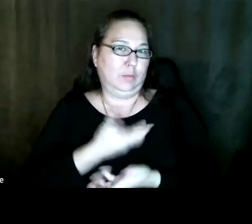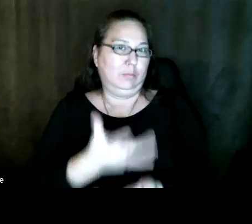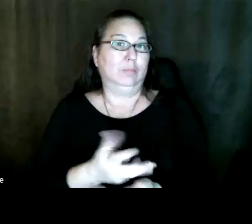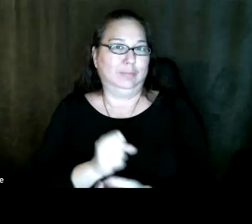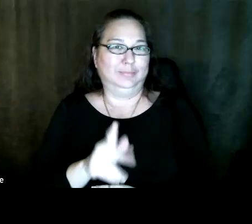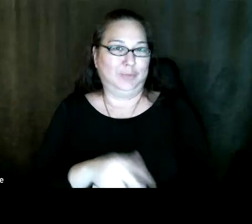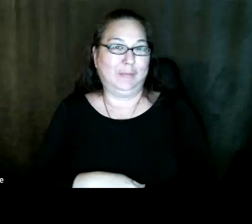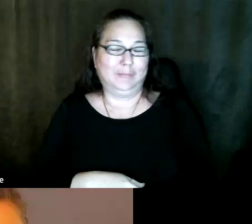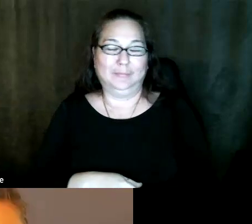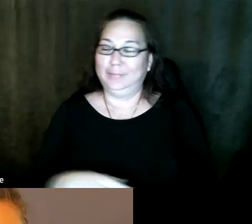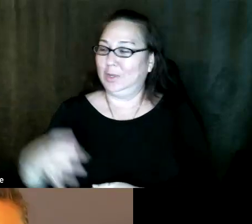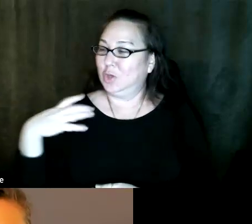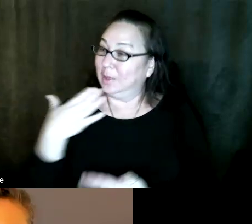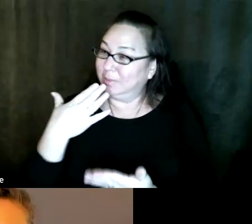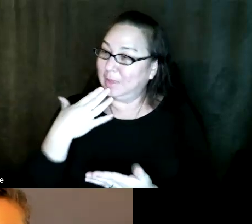Anyone else?